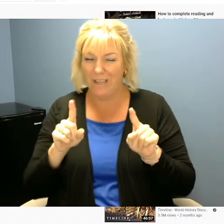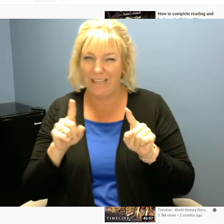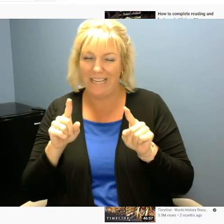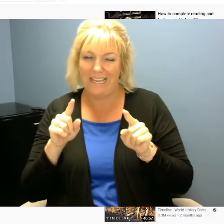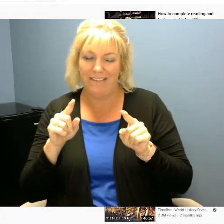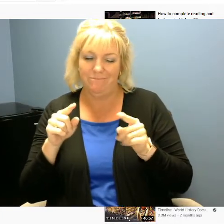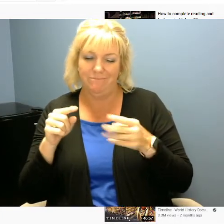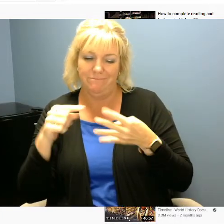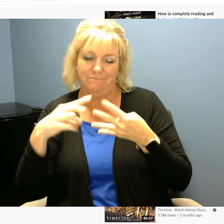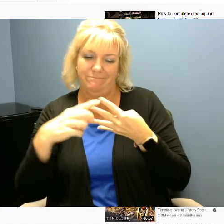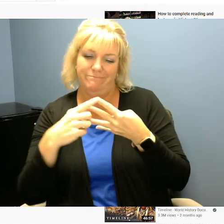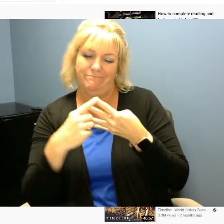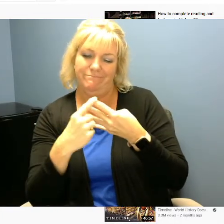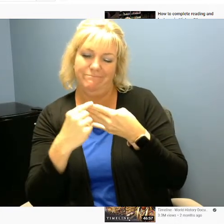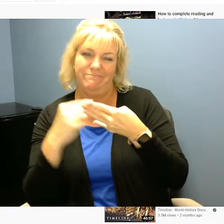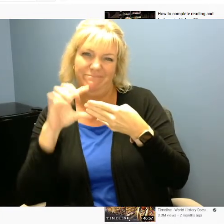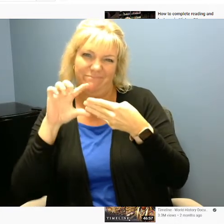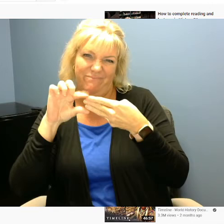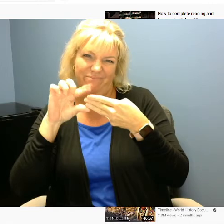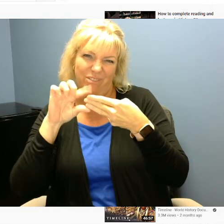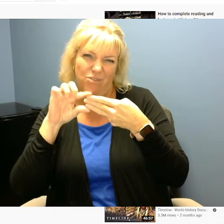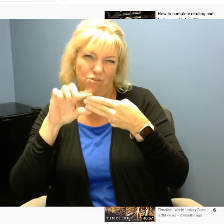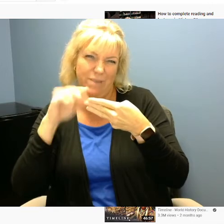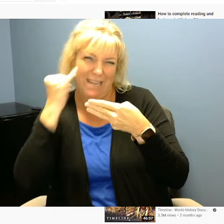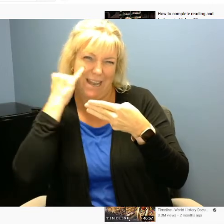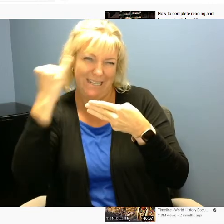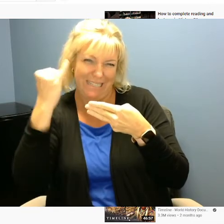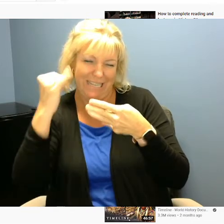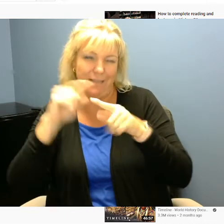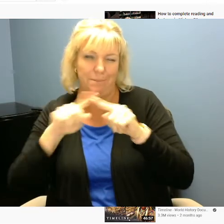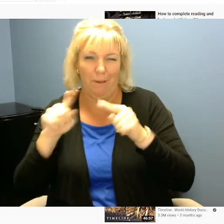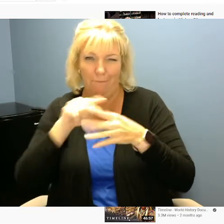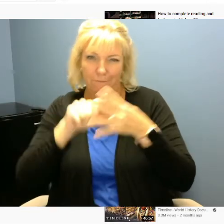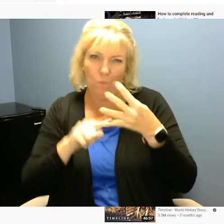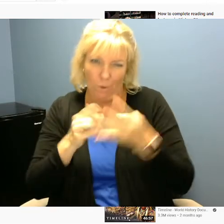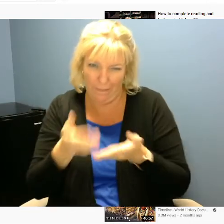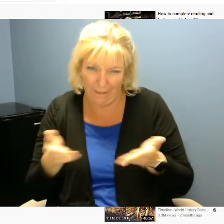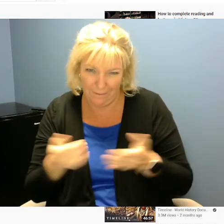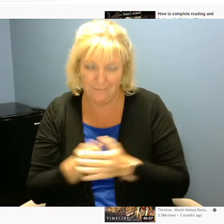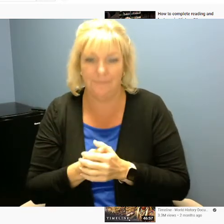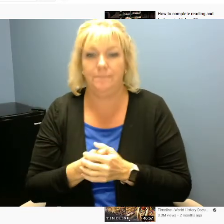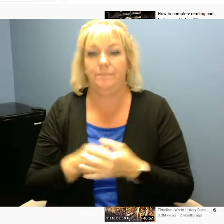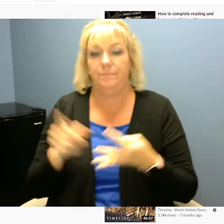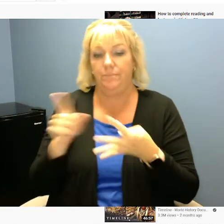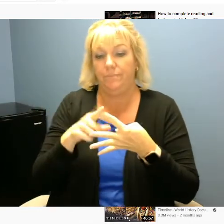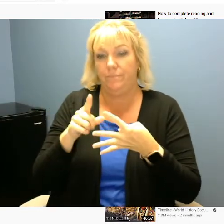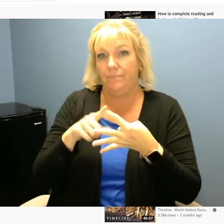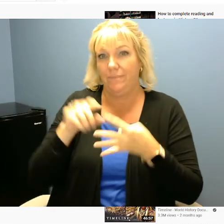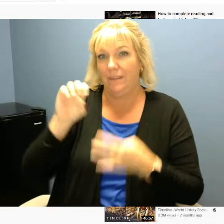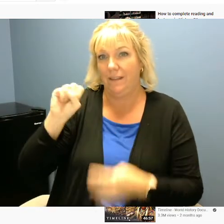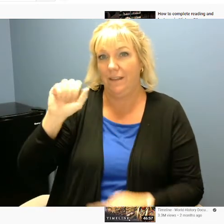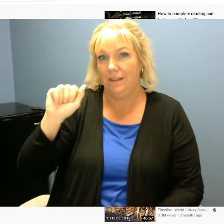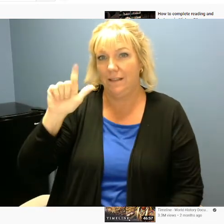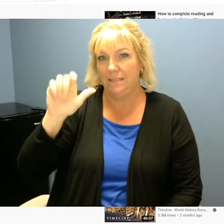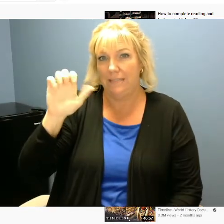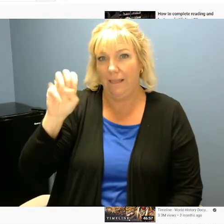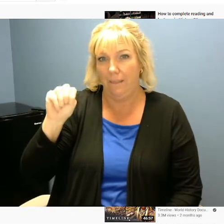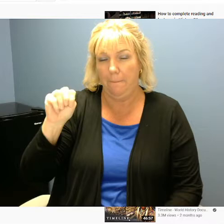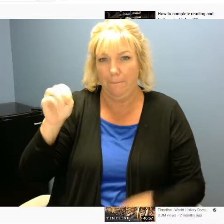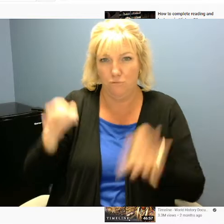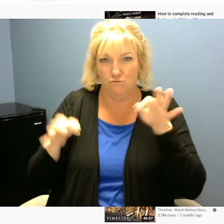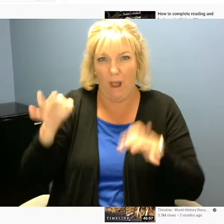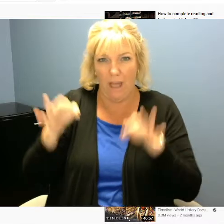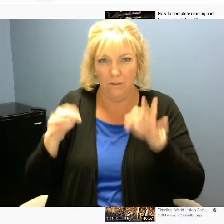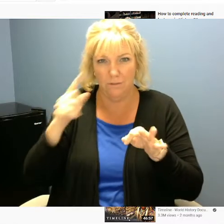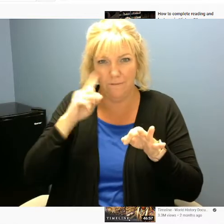three main ideas. The first, the Salem witchcraft trials. What we're interested in there is it